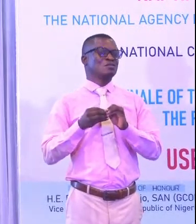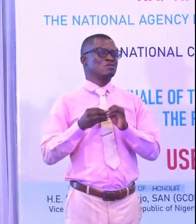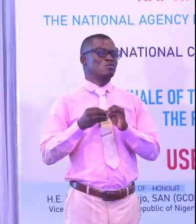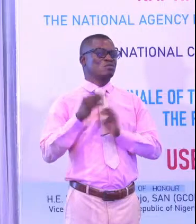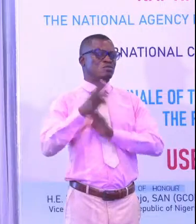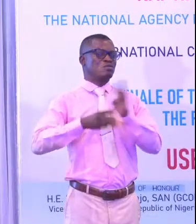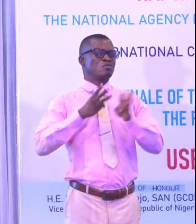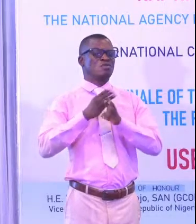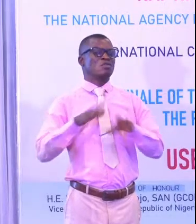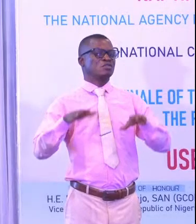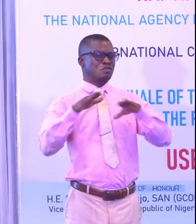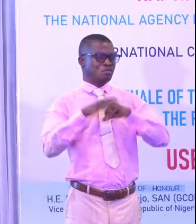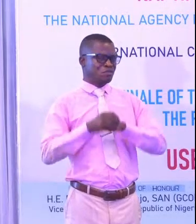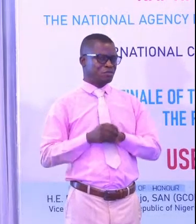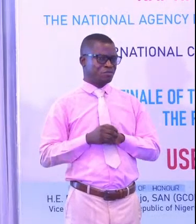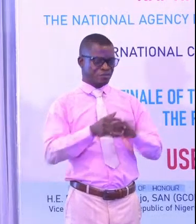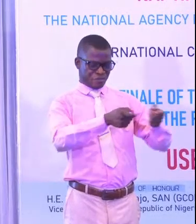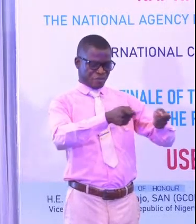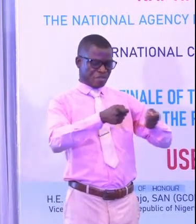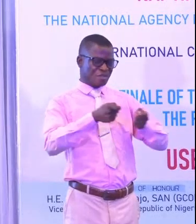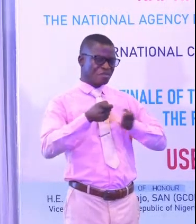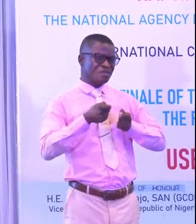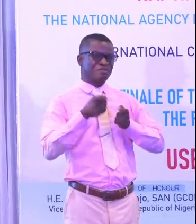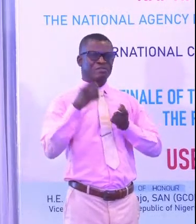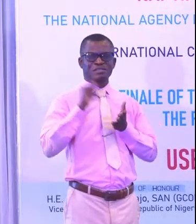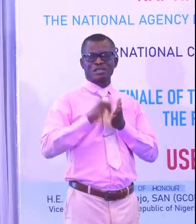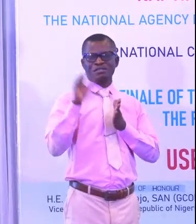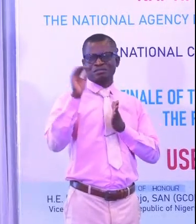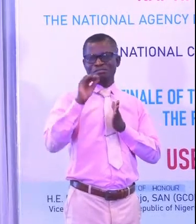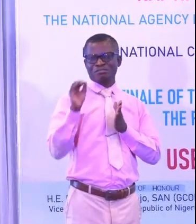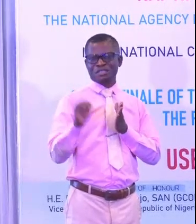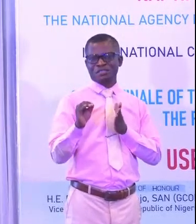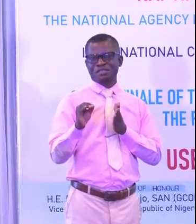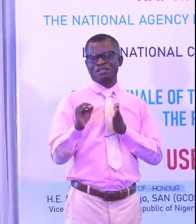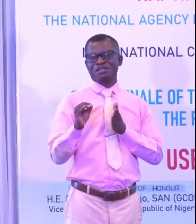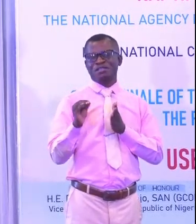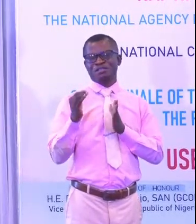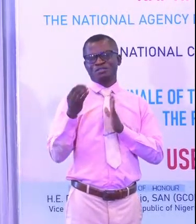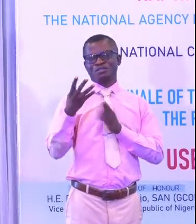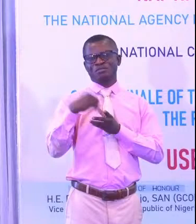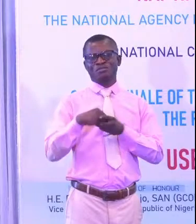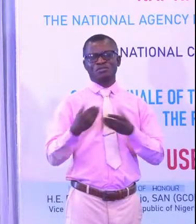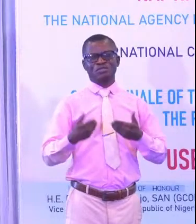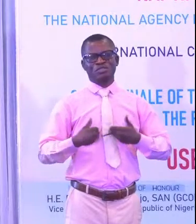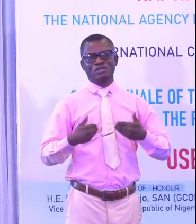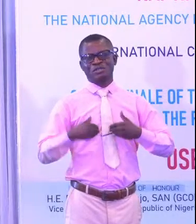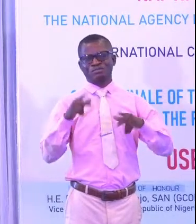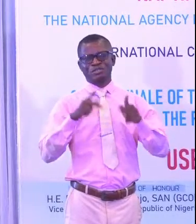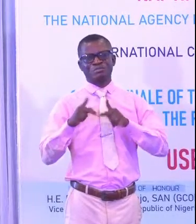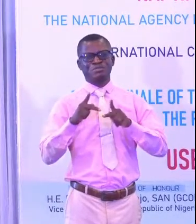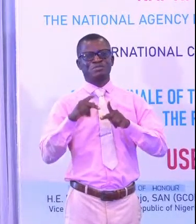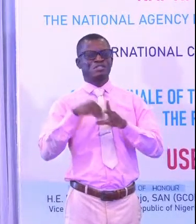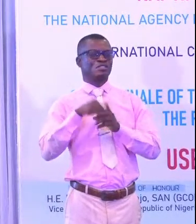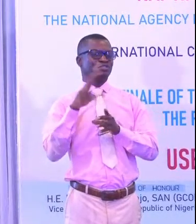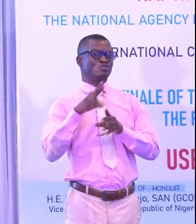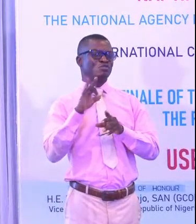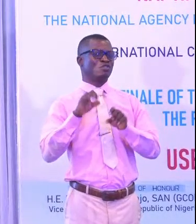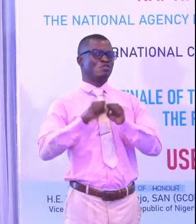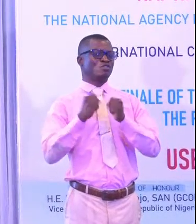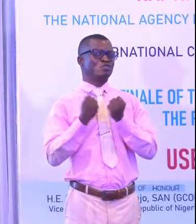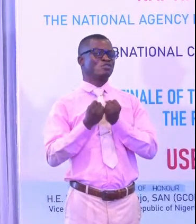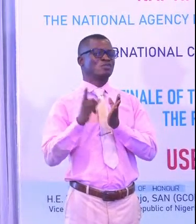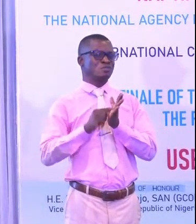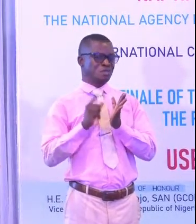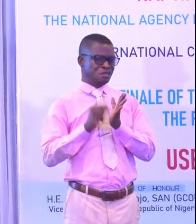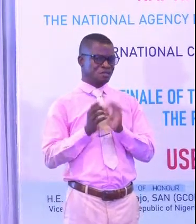globe, traffickers have taken advantage in particular of young people's increasing use of social media.